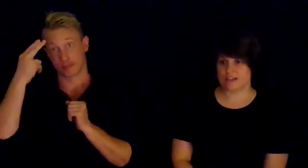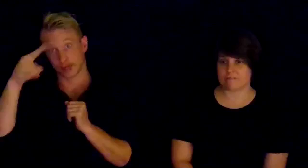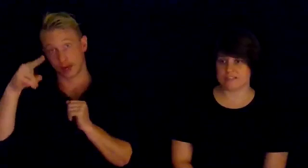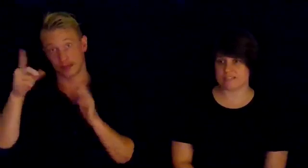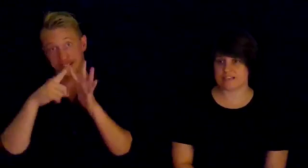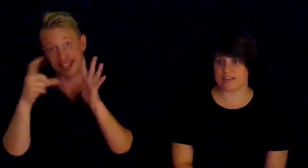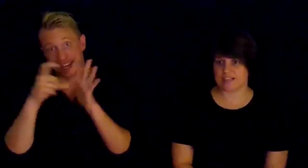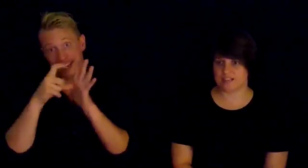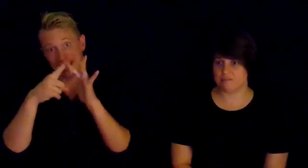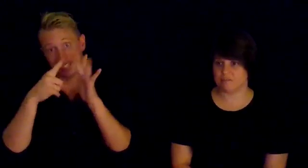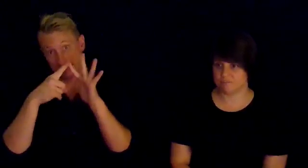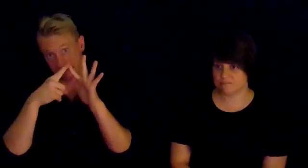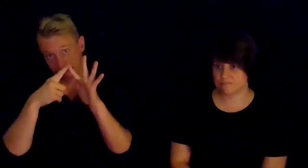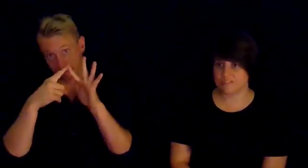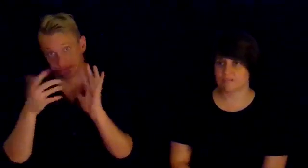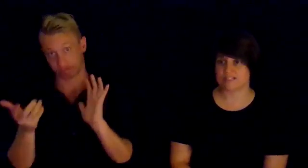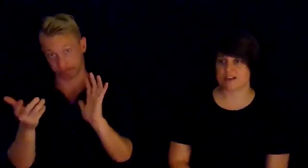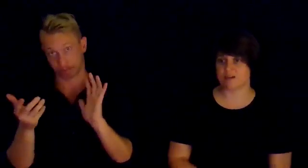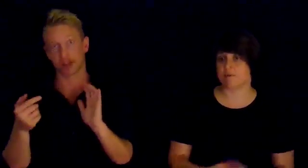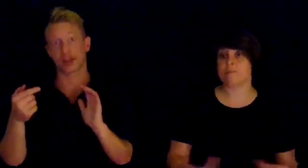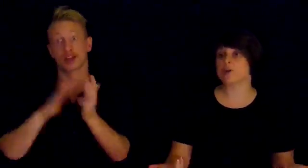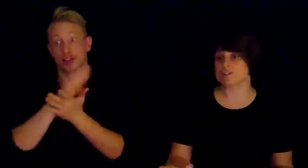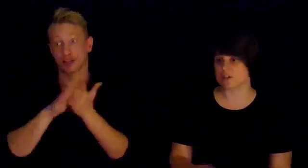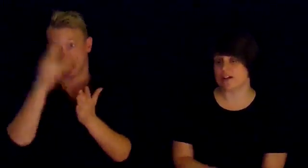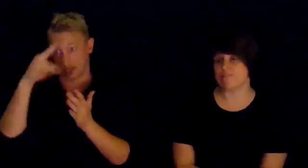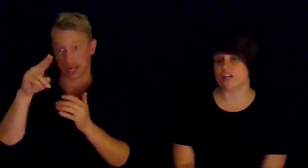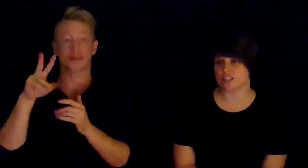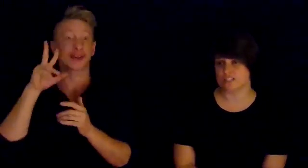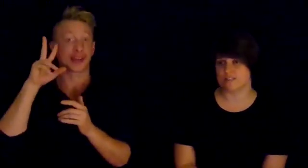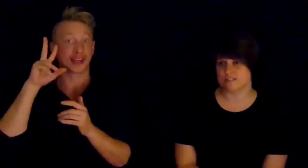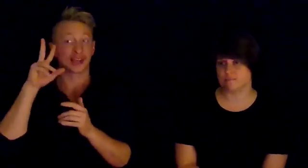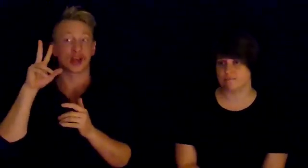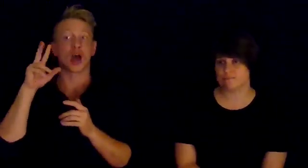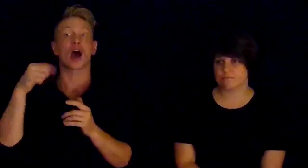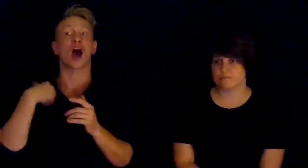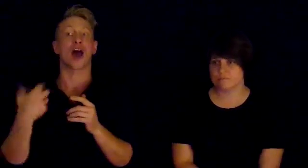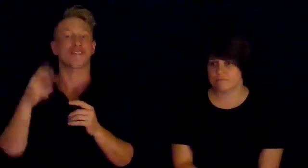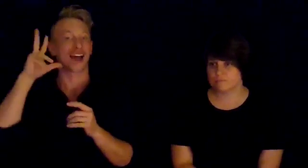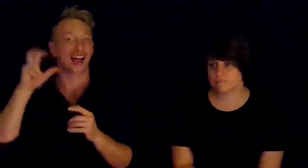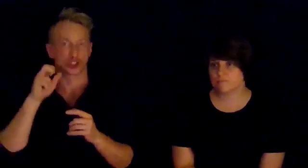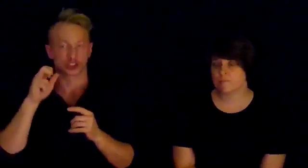So my name is Eddie. This is my sign name. I'm in Perth. Sorry, I have ushers.